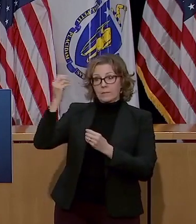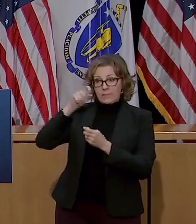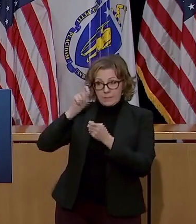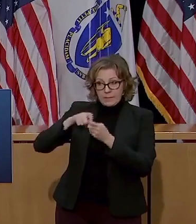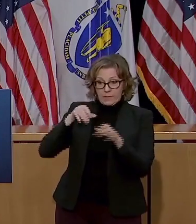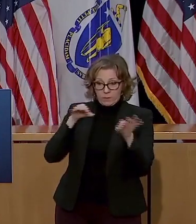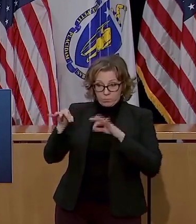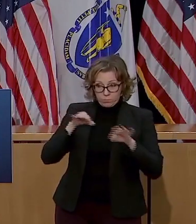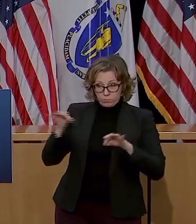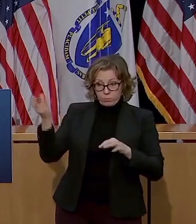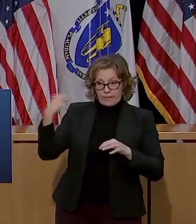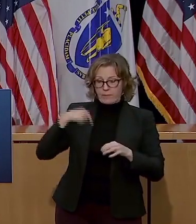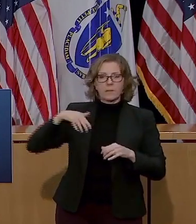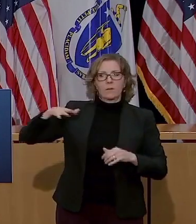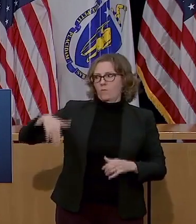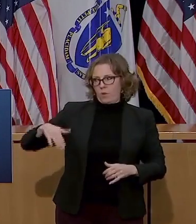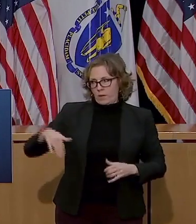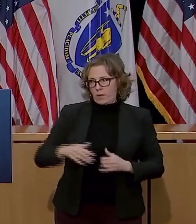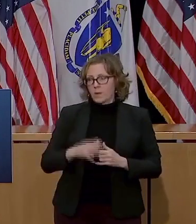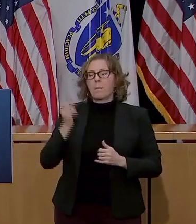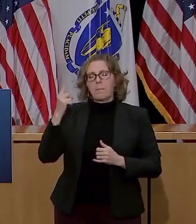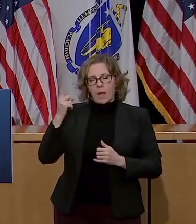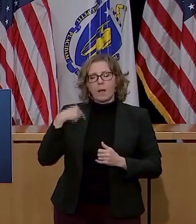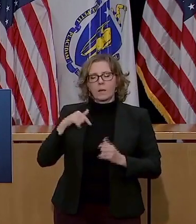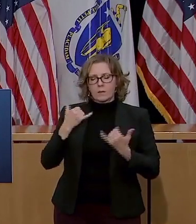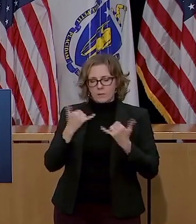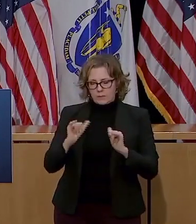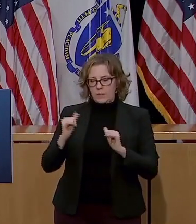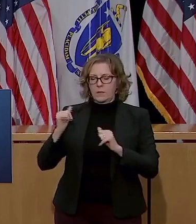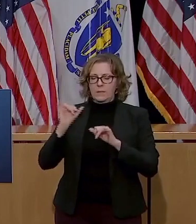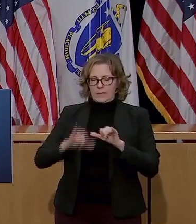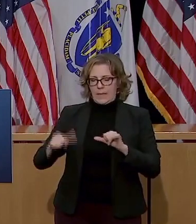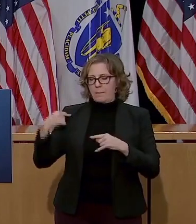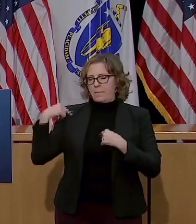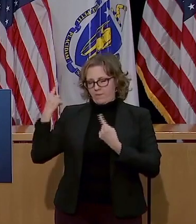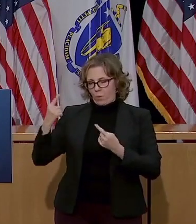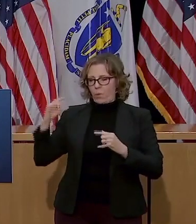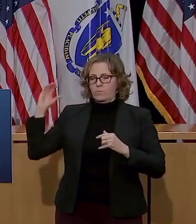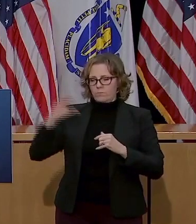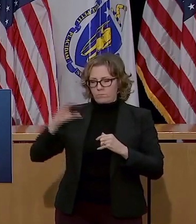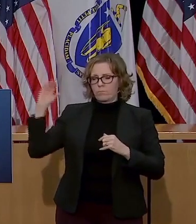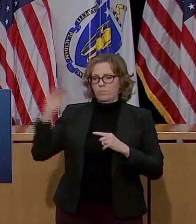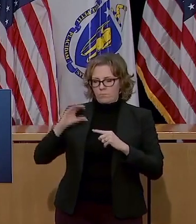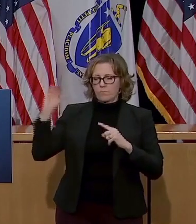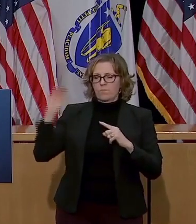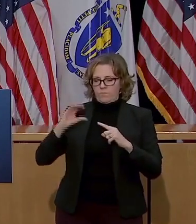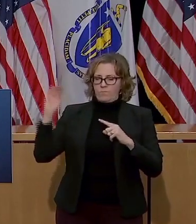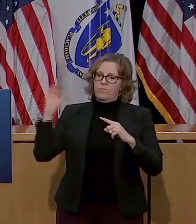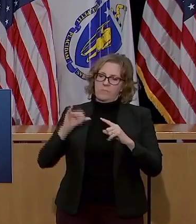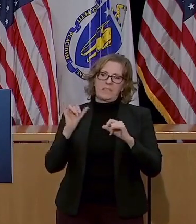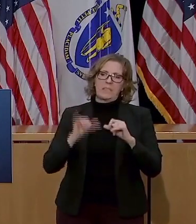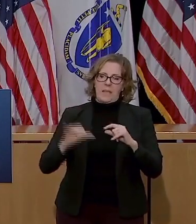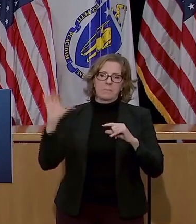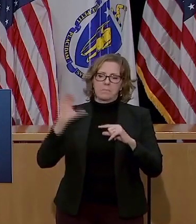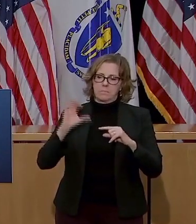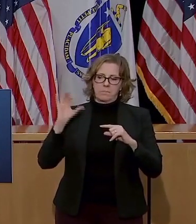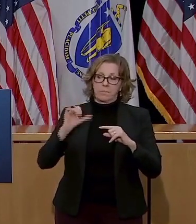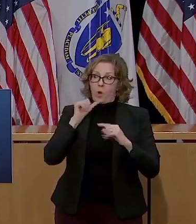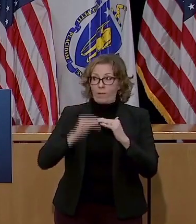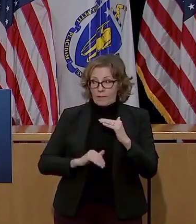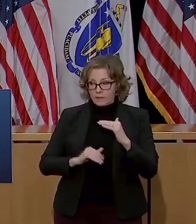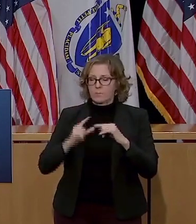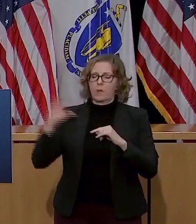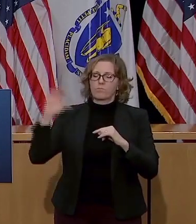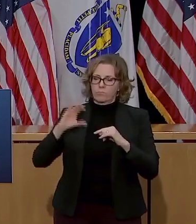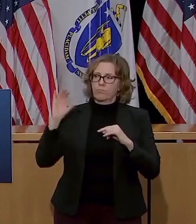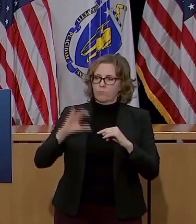other than we should continue to expect for the next few weeks what we got the last few weeks, no less. So the point, I guess the bottom